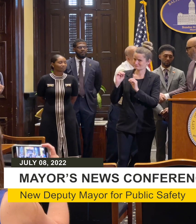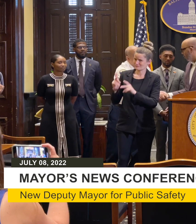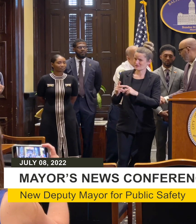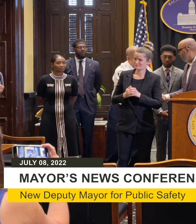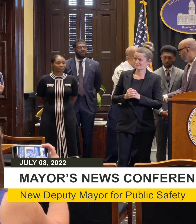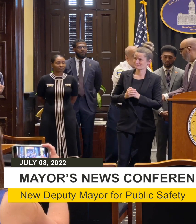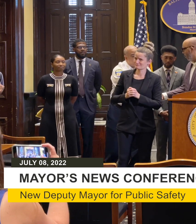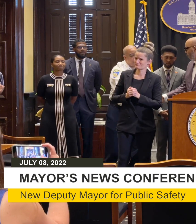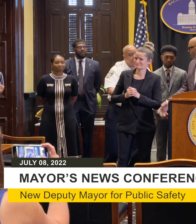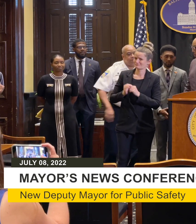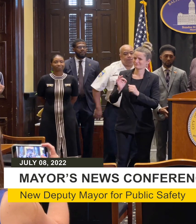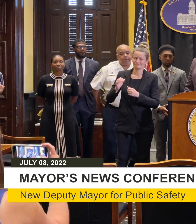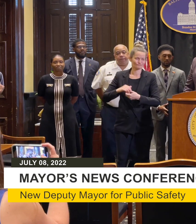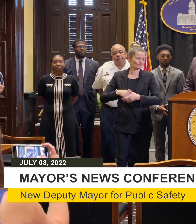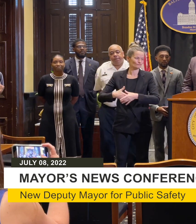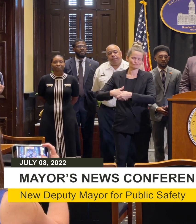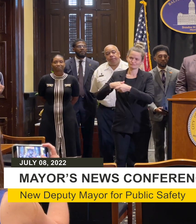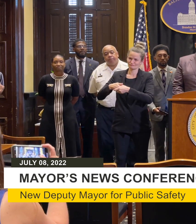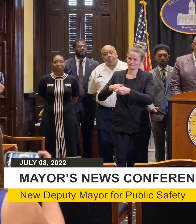Thank you.